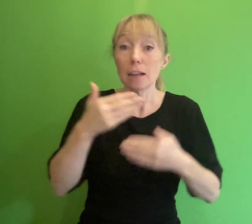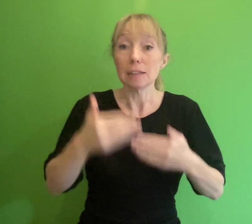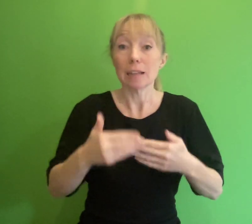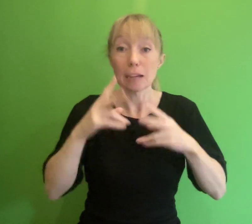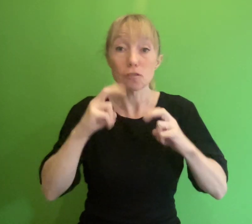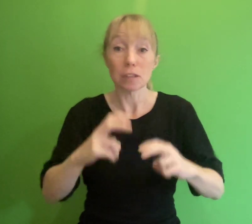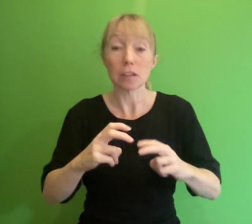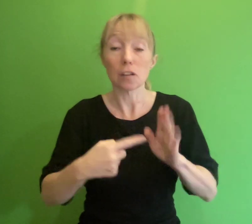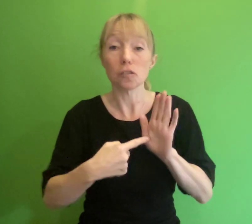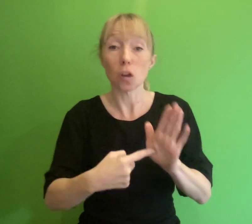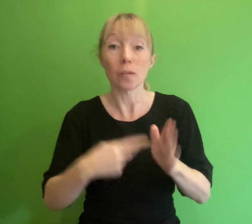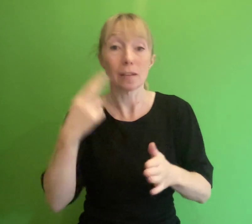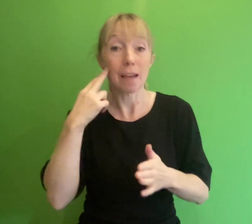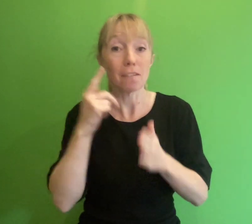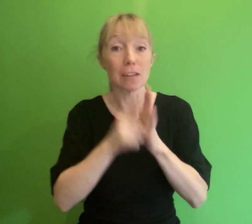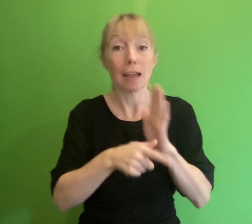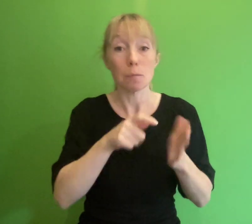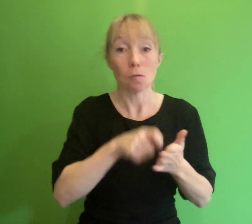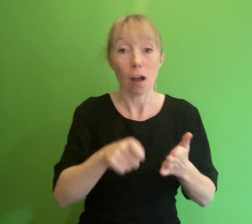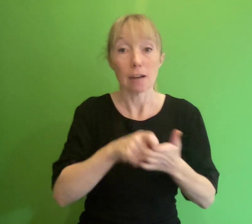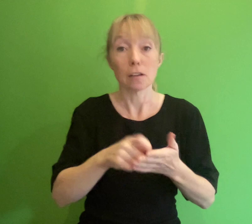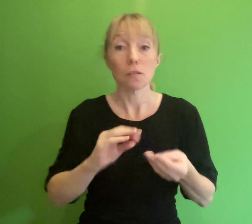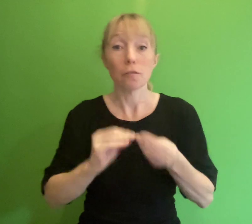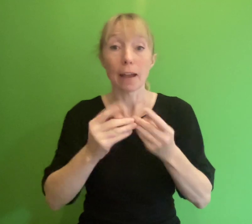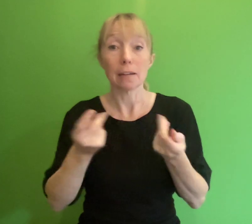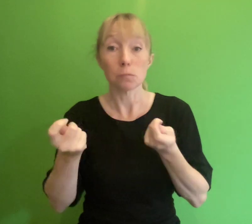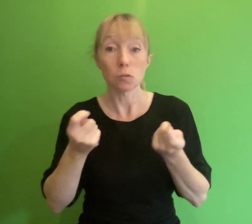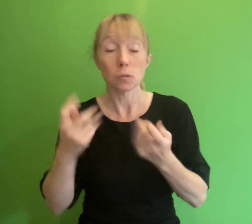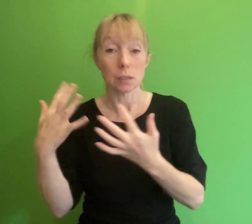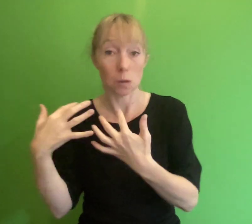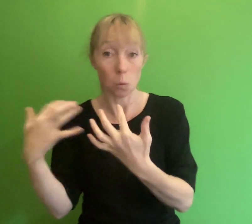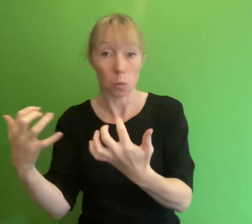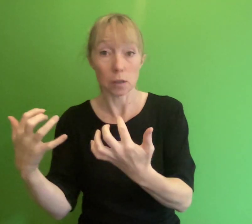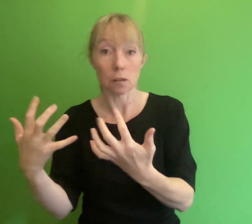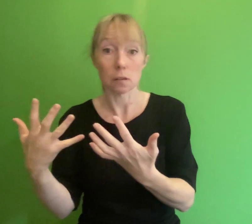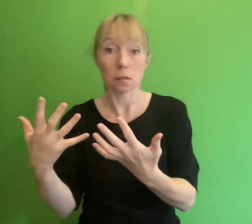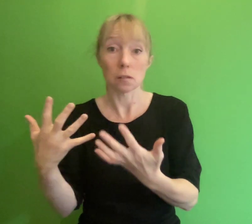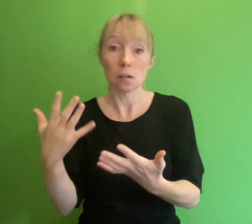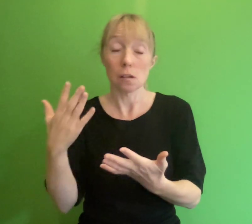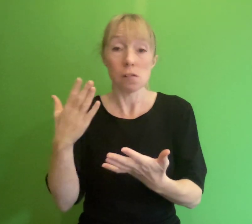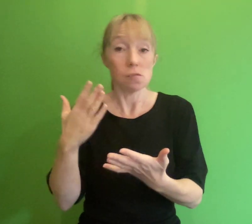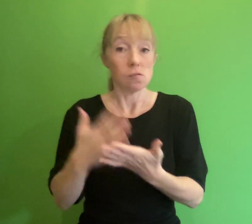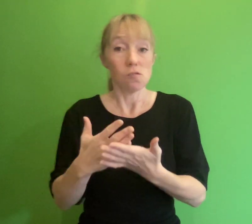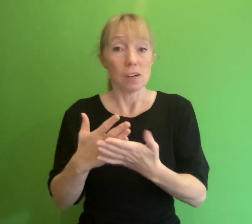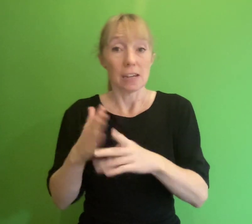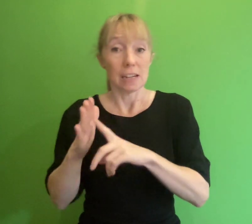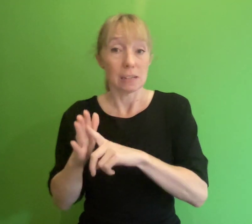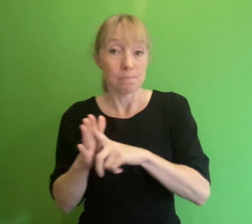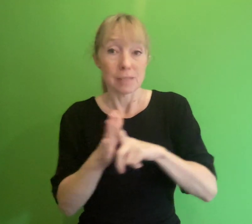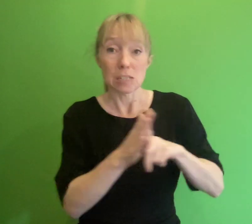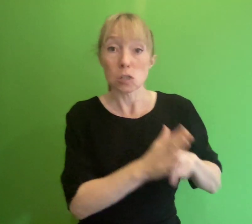writers, creative producers, and audiences are fundamentally excluded from the literature and publishing